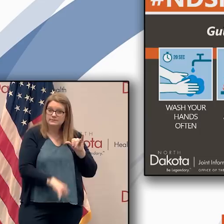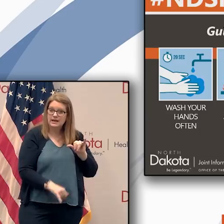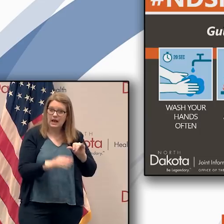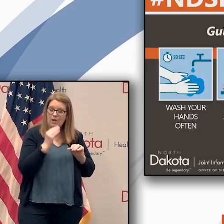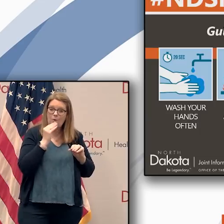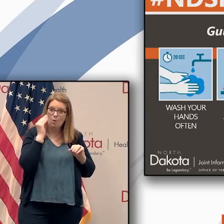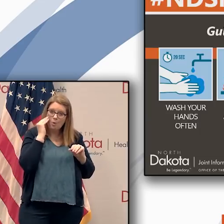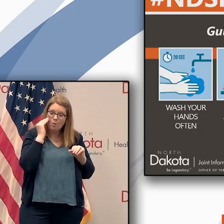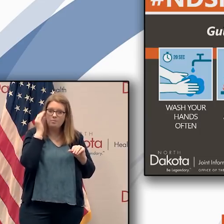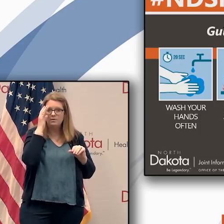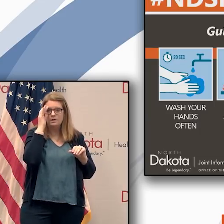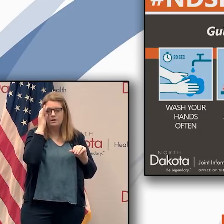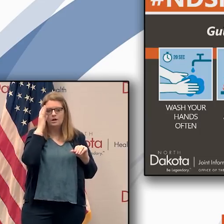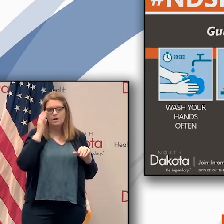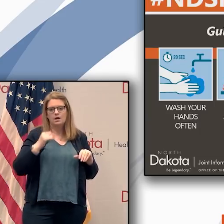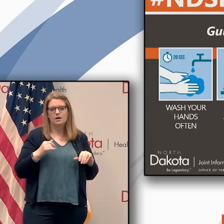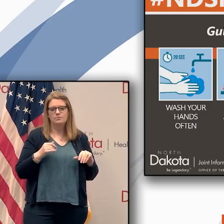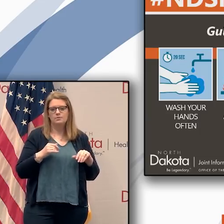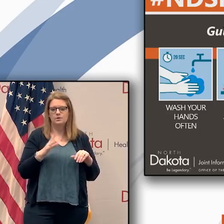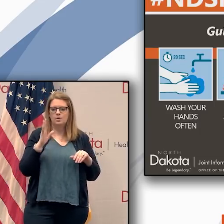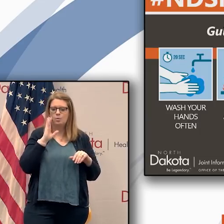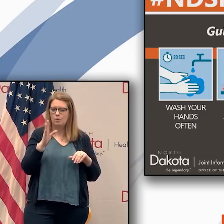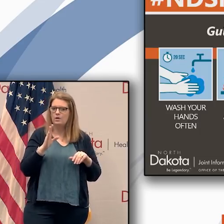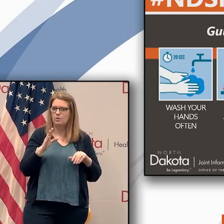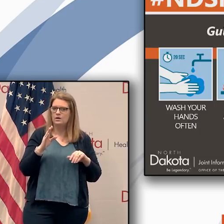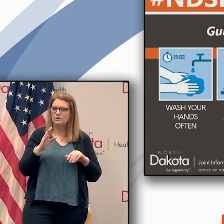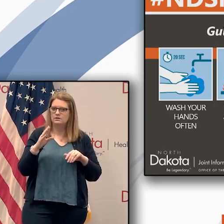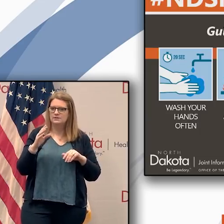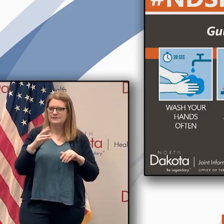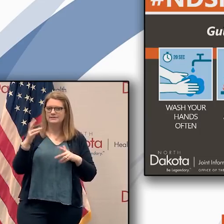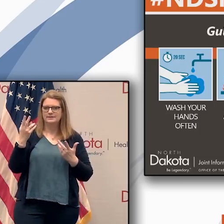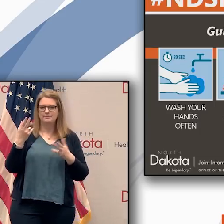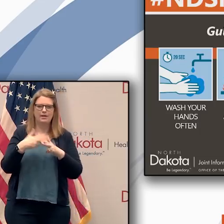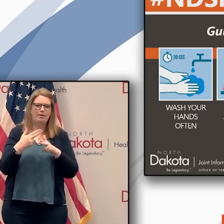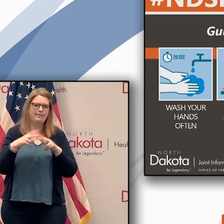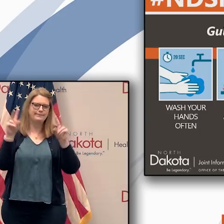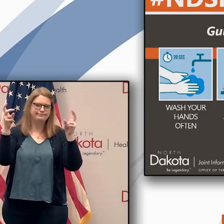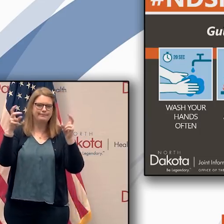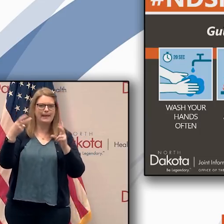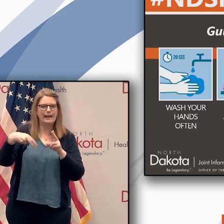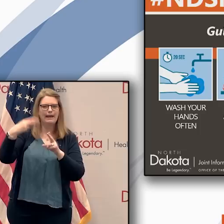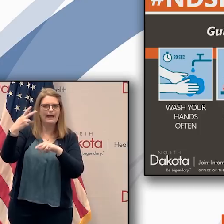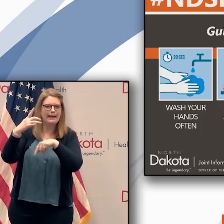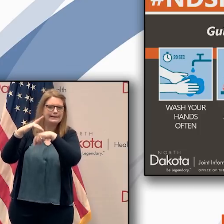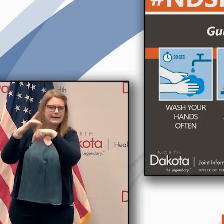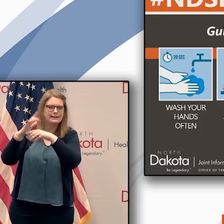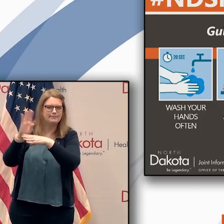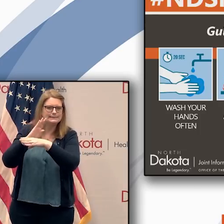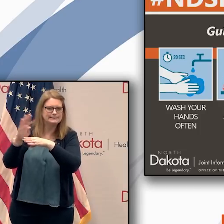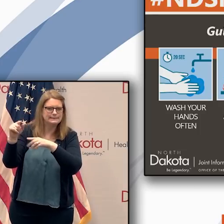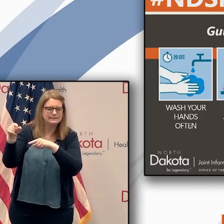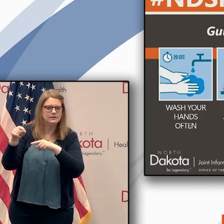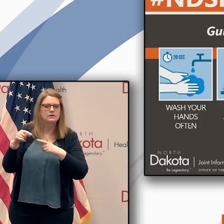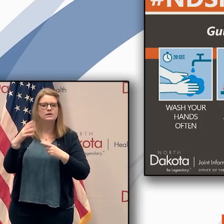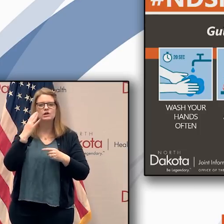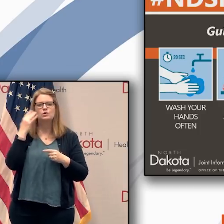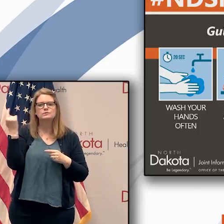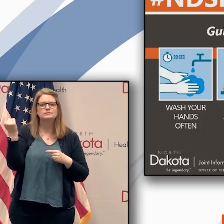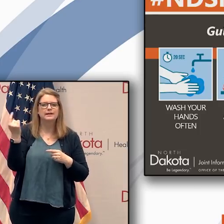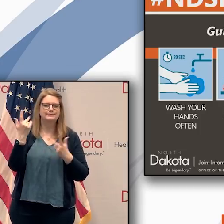guidelines about some high contact businesses, as I'm calling them, to reopen. Again, if you're someone who